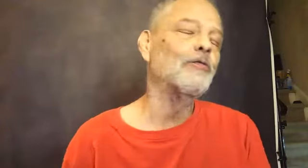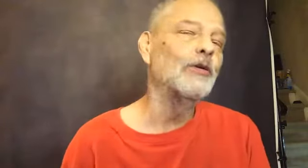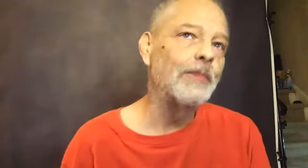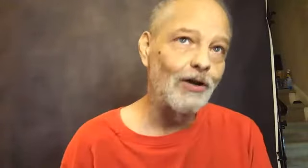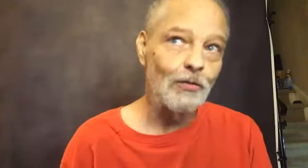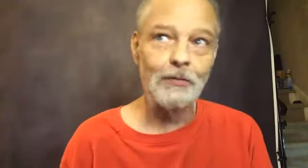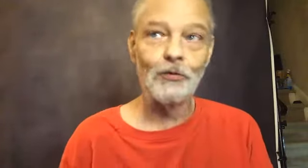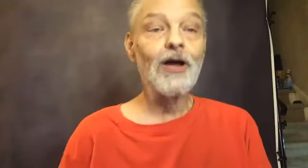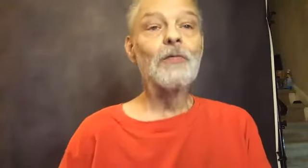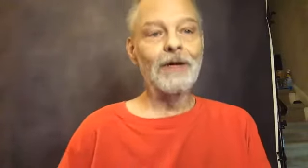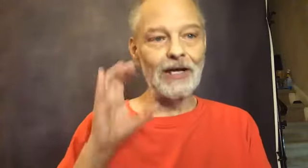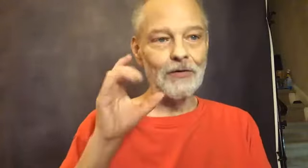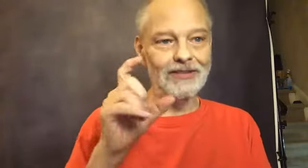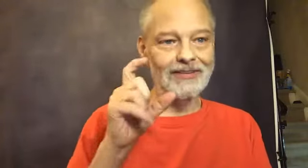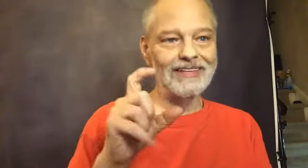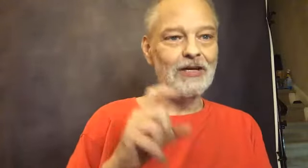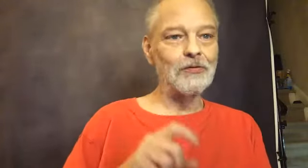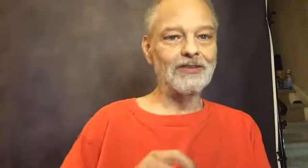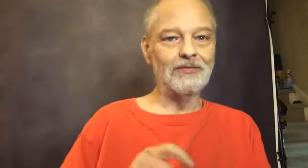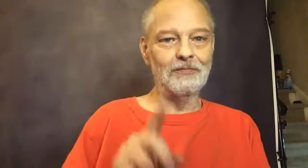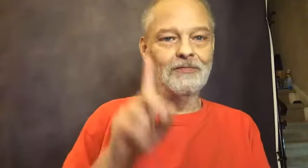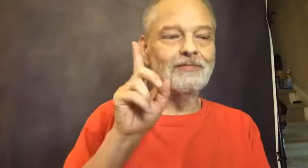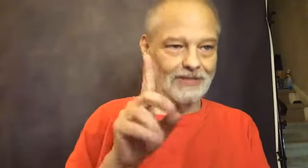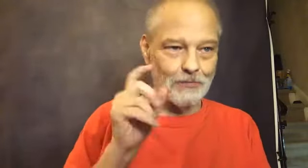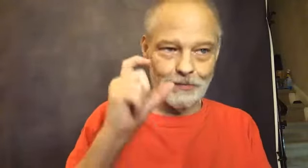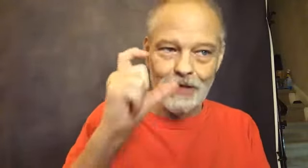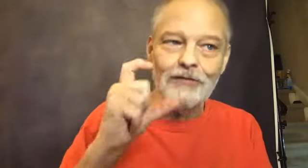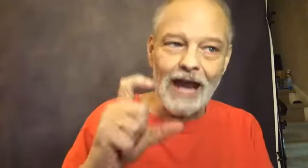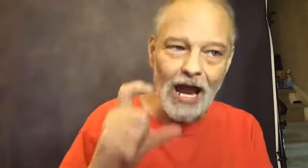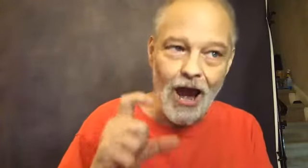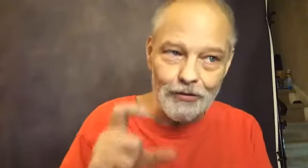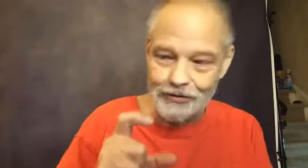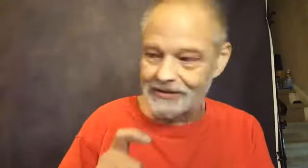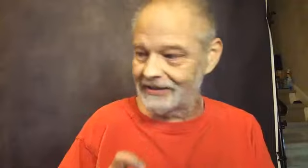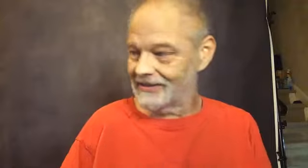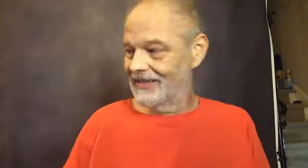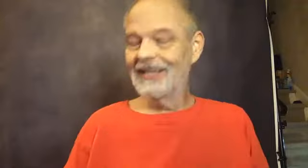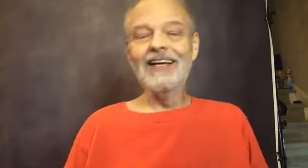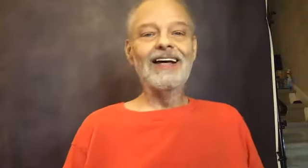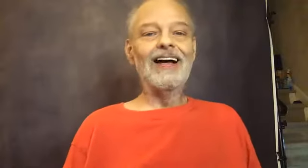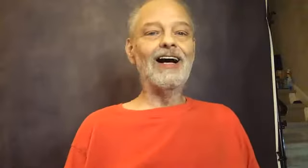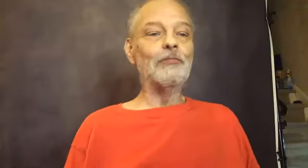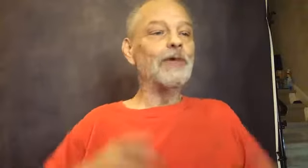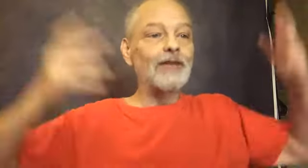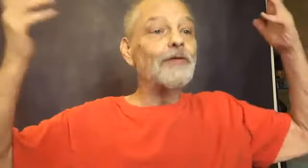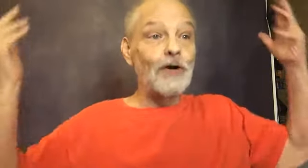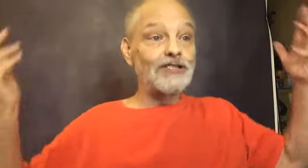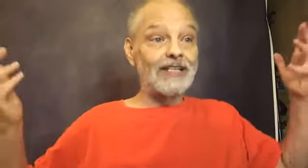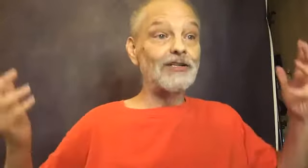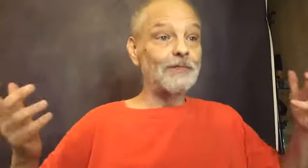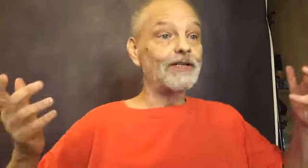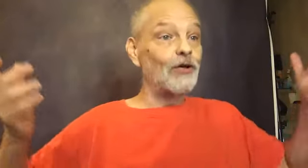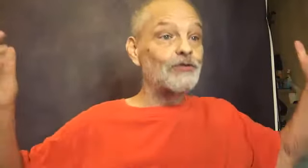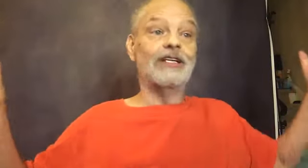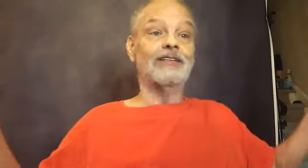wouldn't pick on people, but they would pick characteristics. But if a person has a big nose